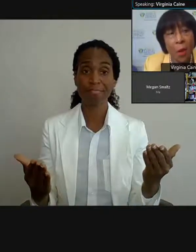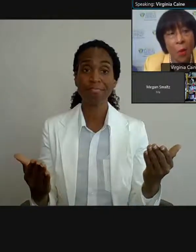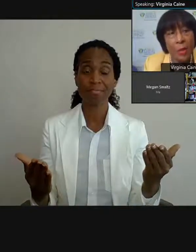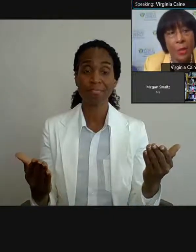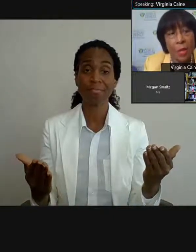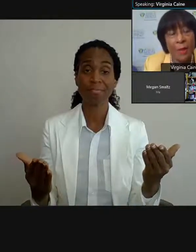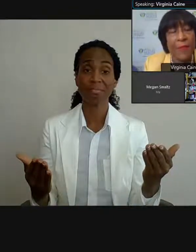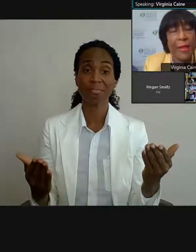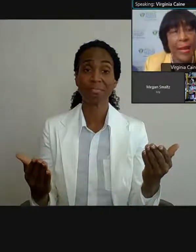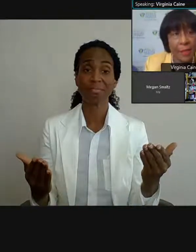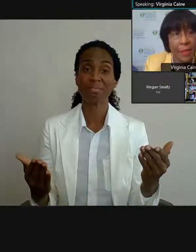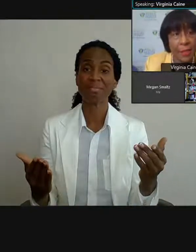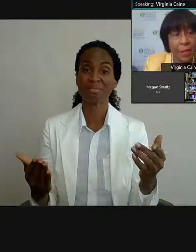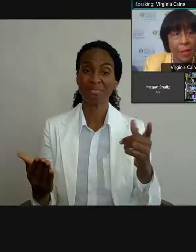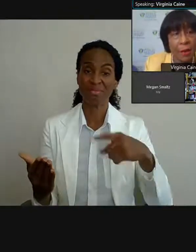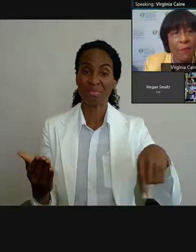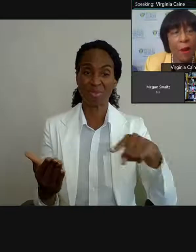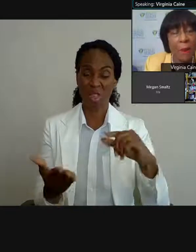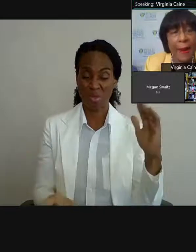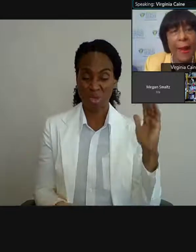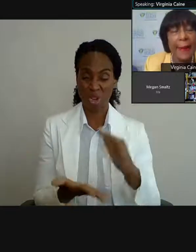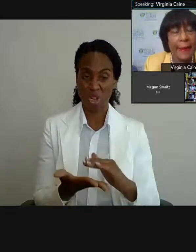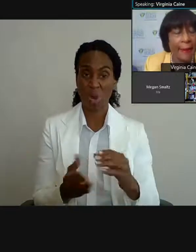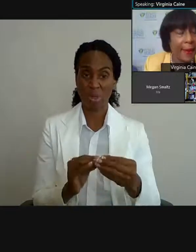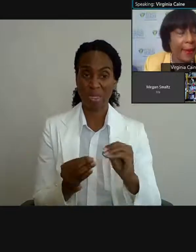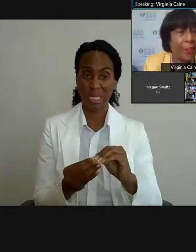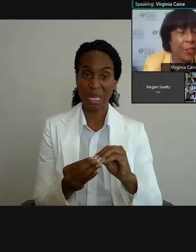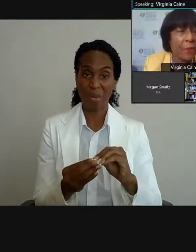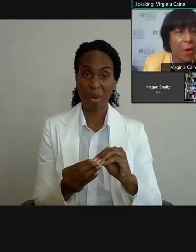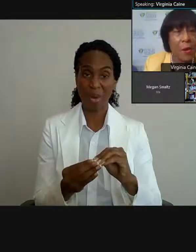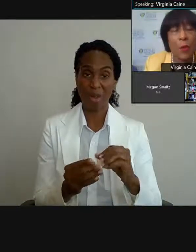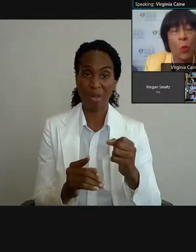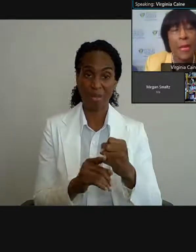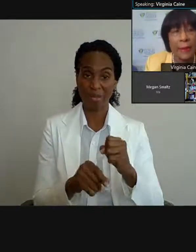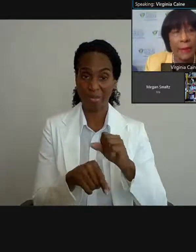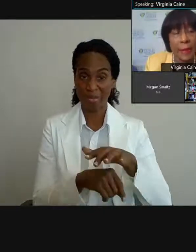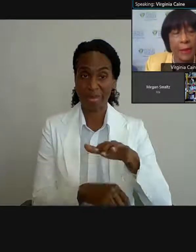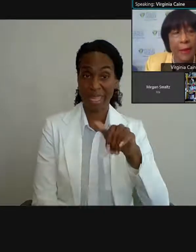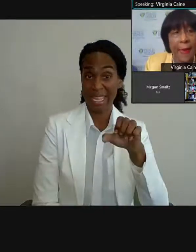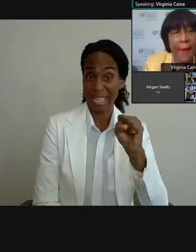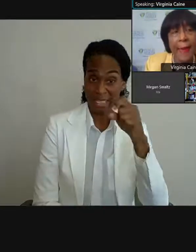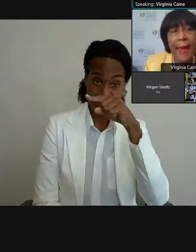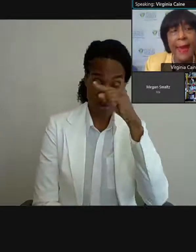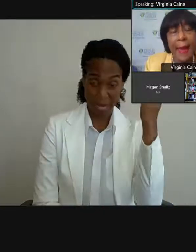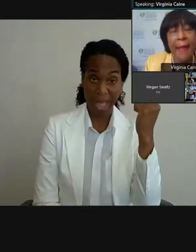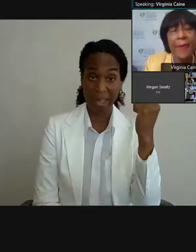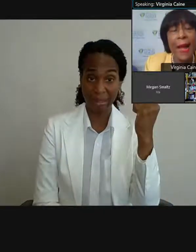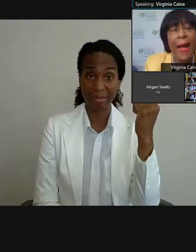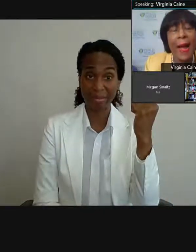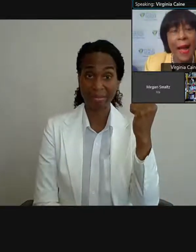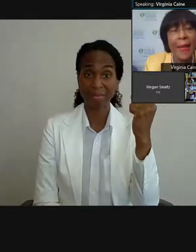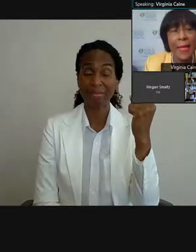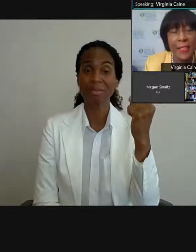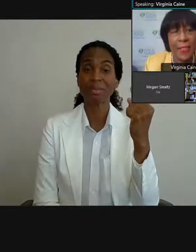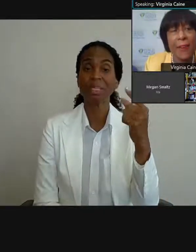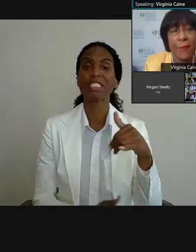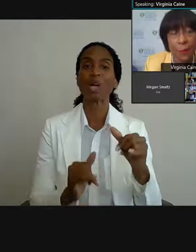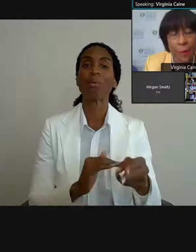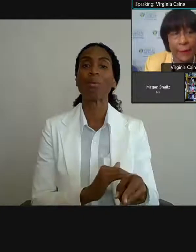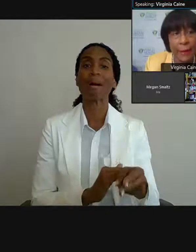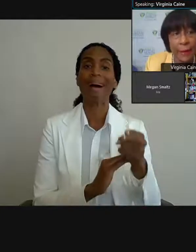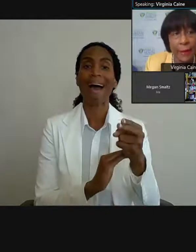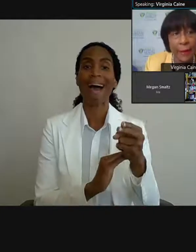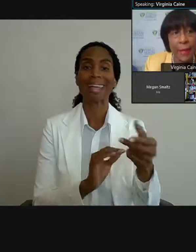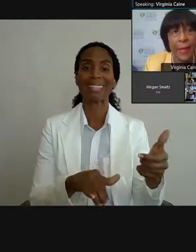the lowest number of cases for our Black and African American residents, they have the highest